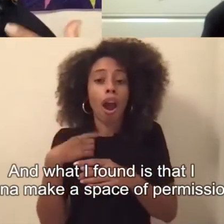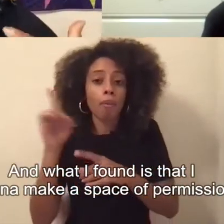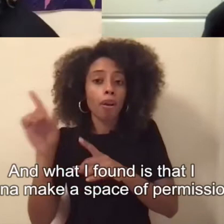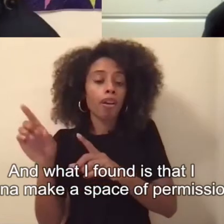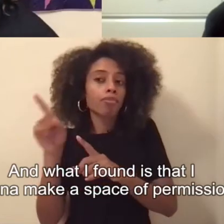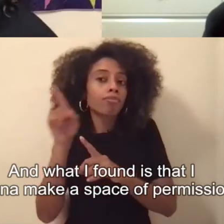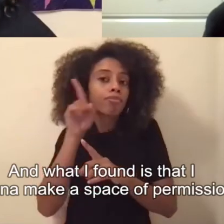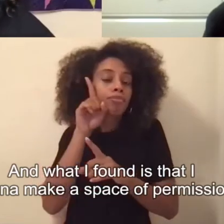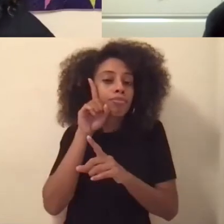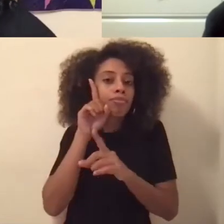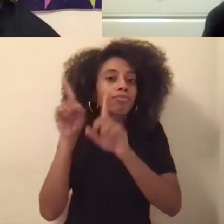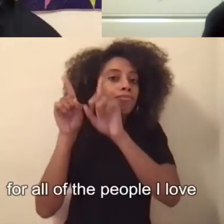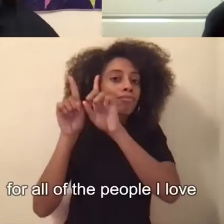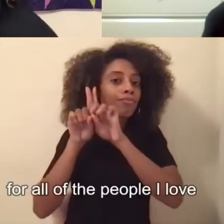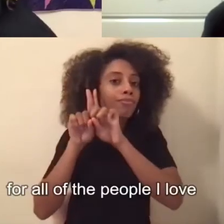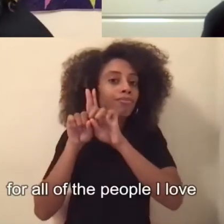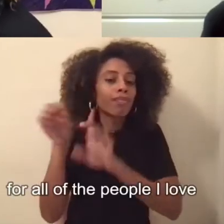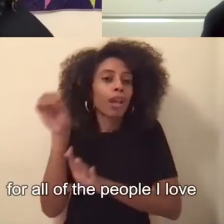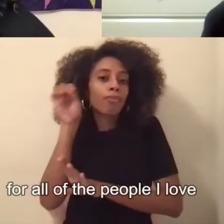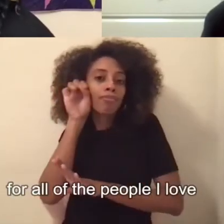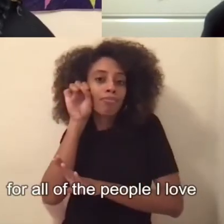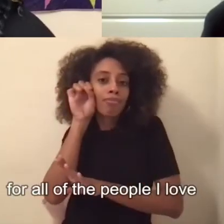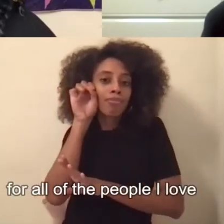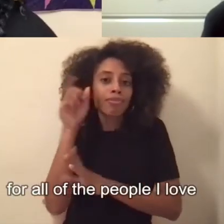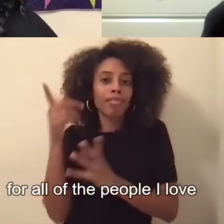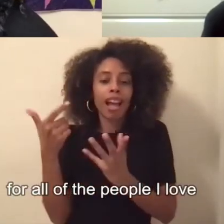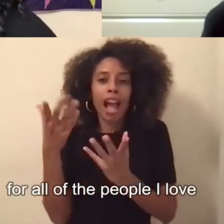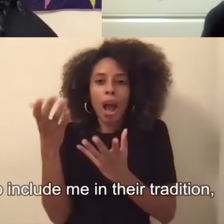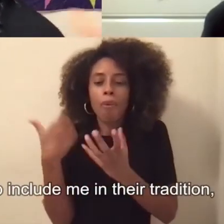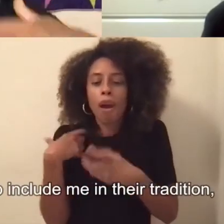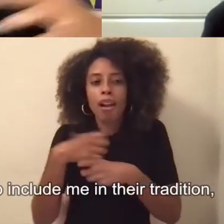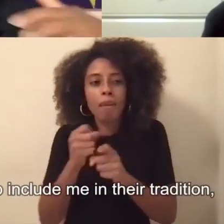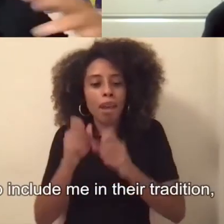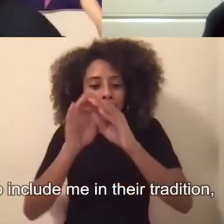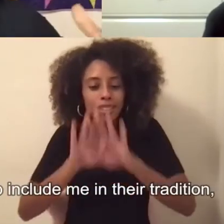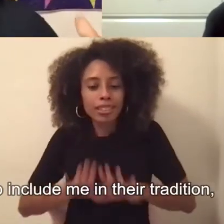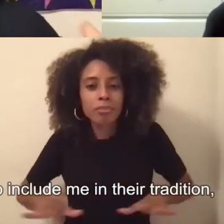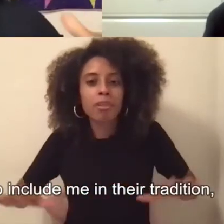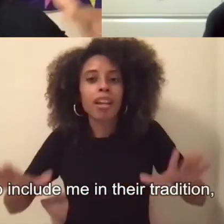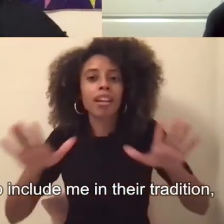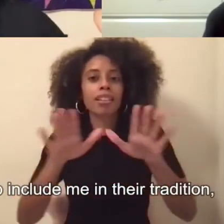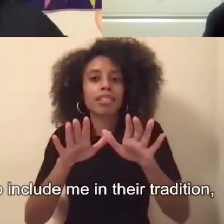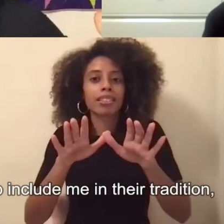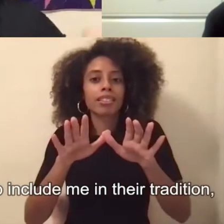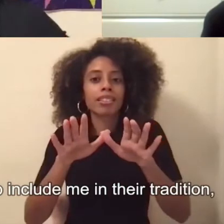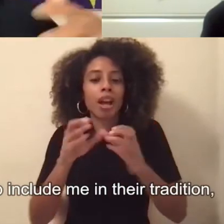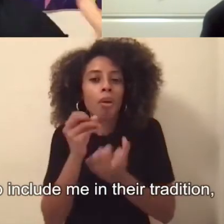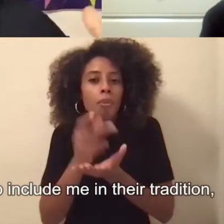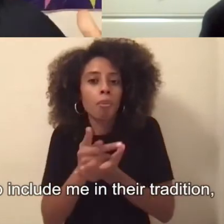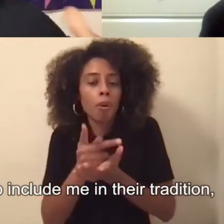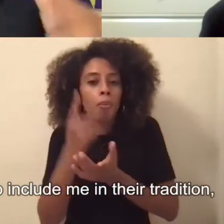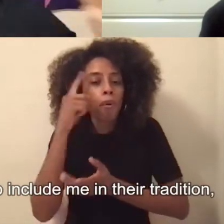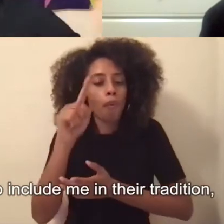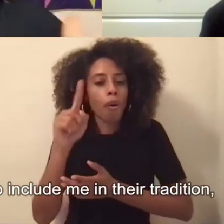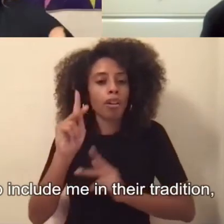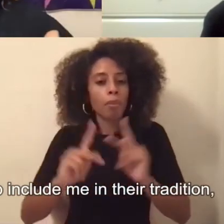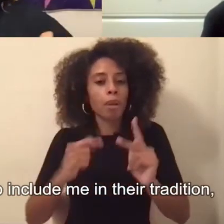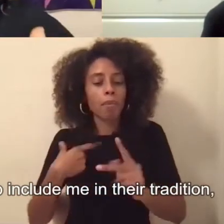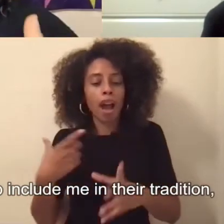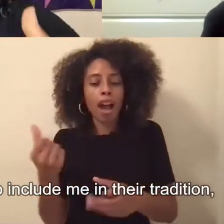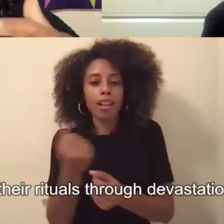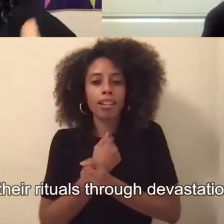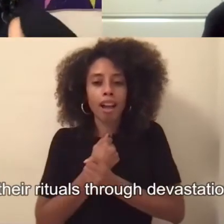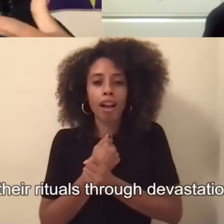want to make a space of permission for all of the people I love to include me in their